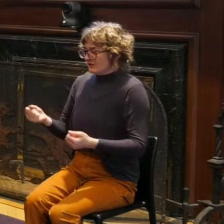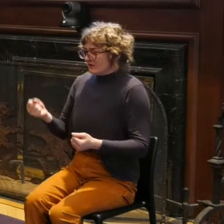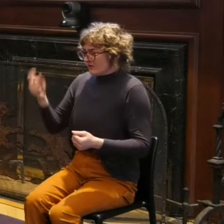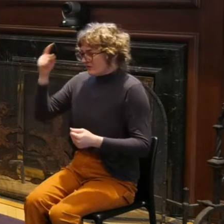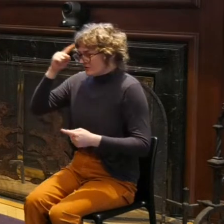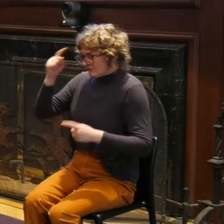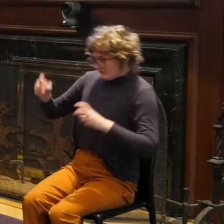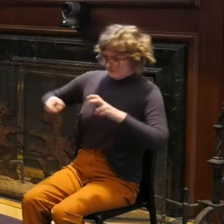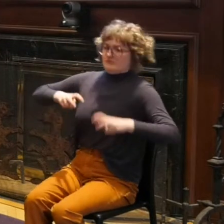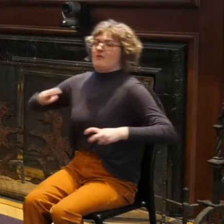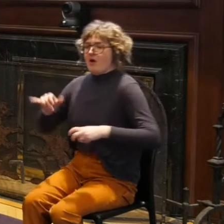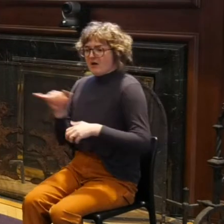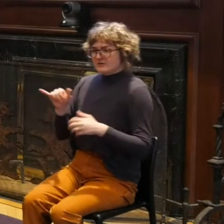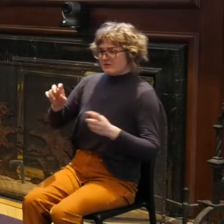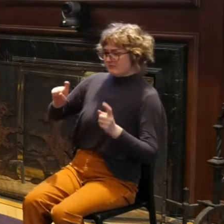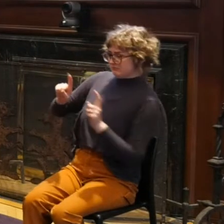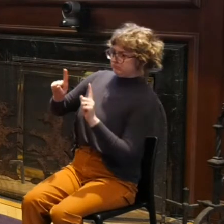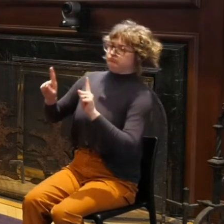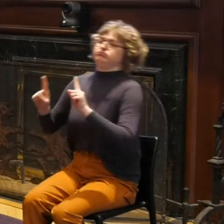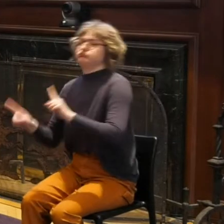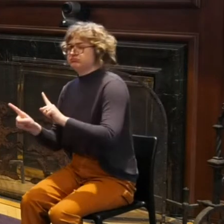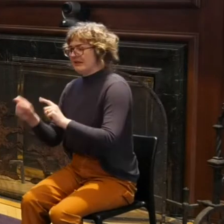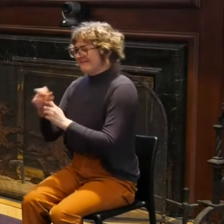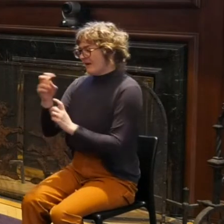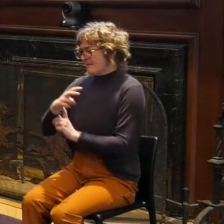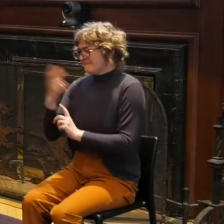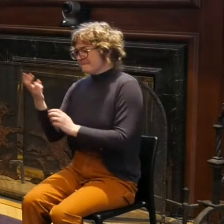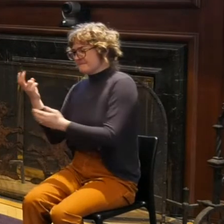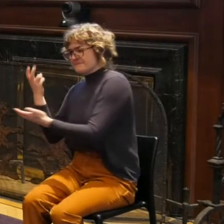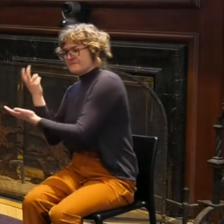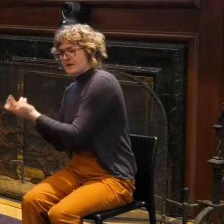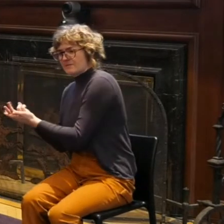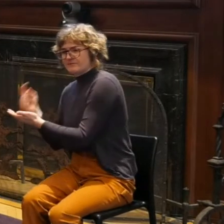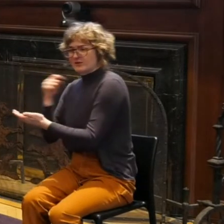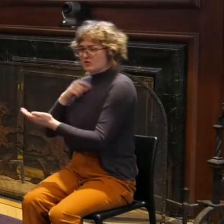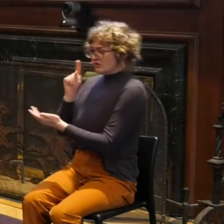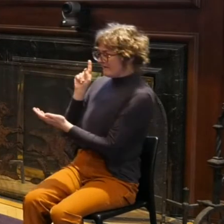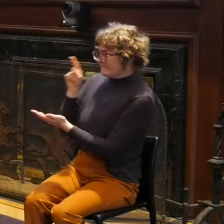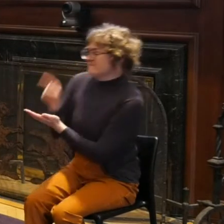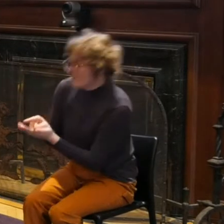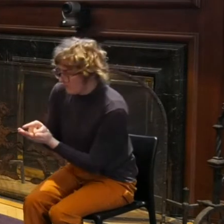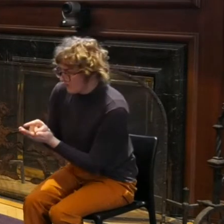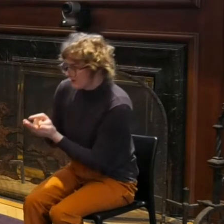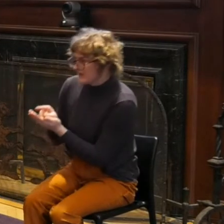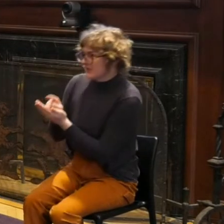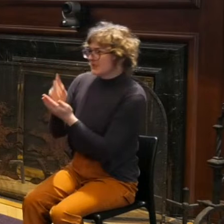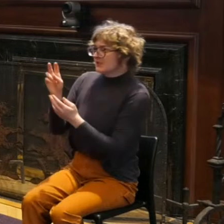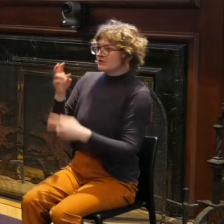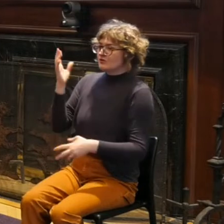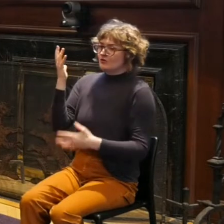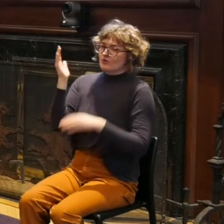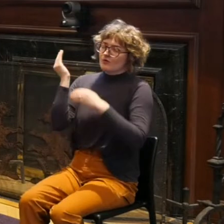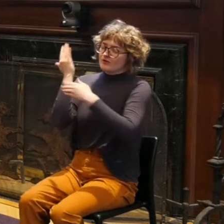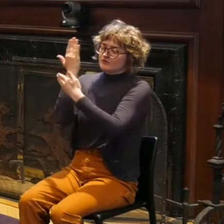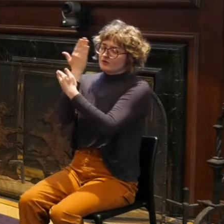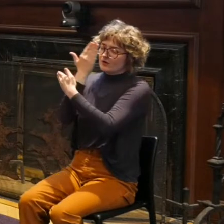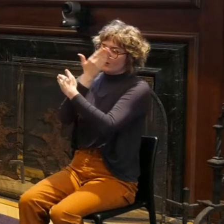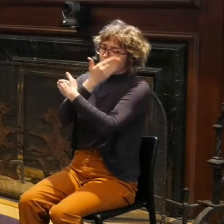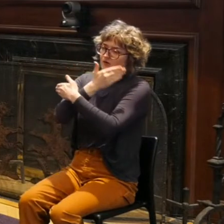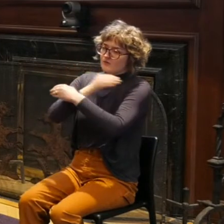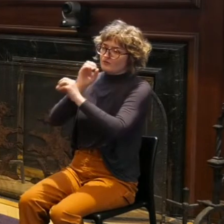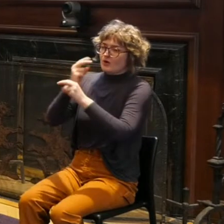off balance too. He fell backward, you fell forward into a darkness with no